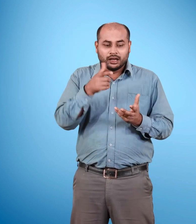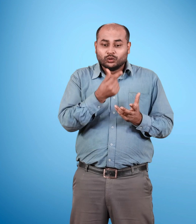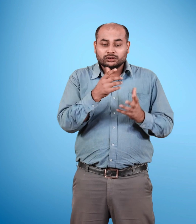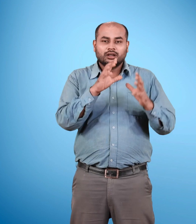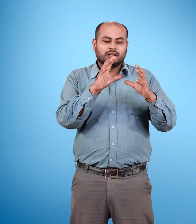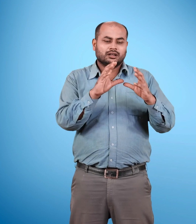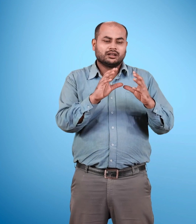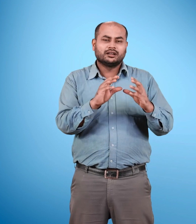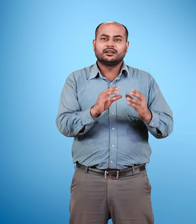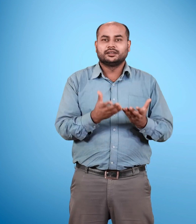with rising population.